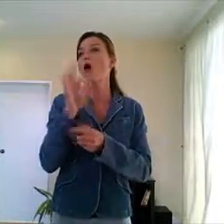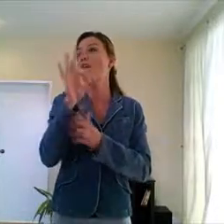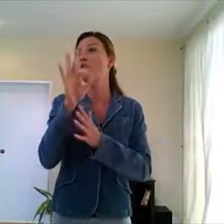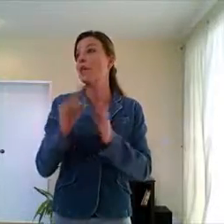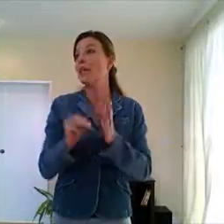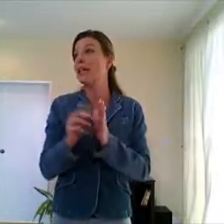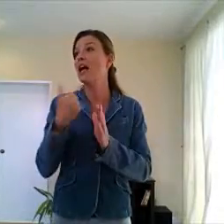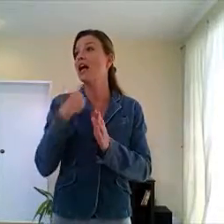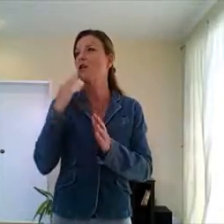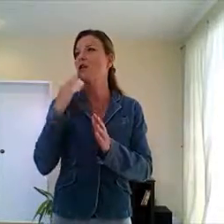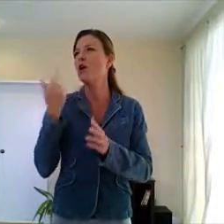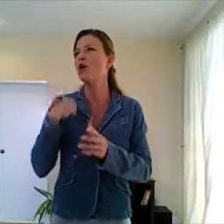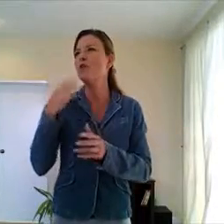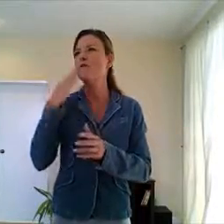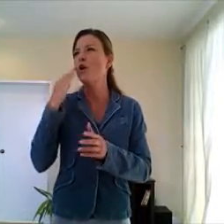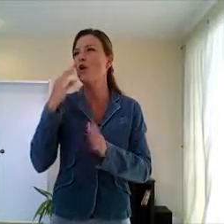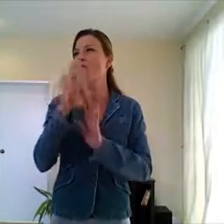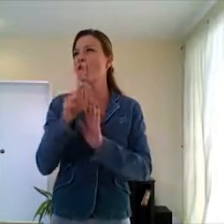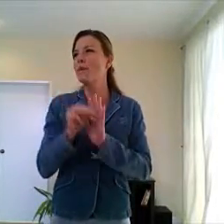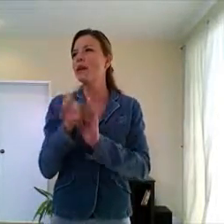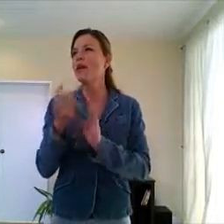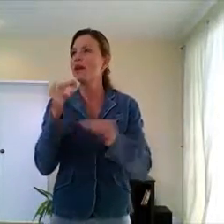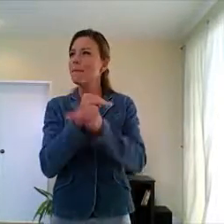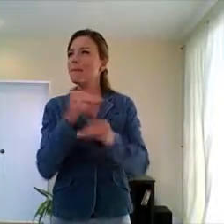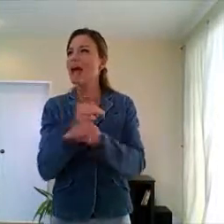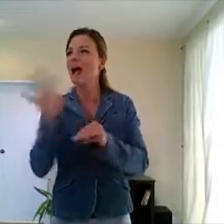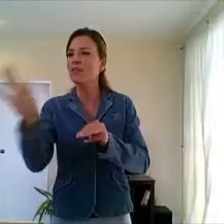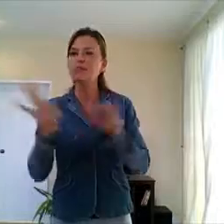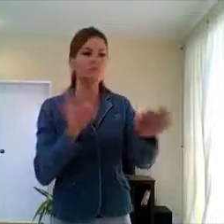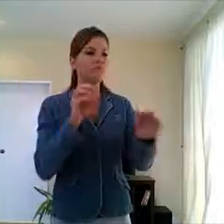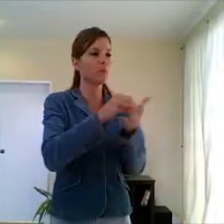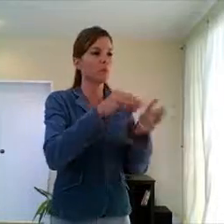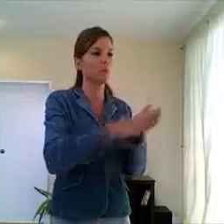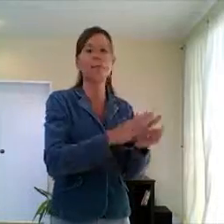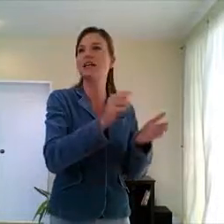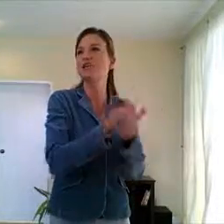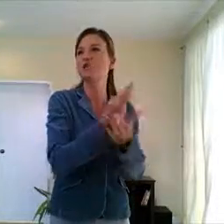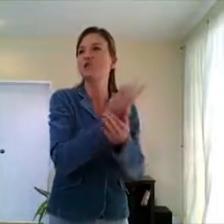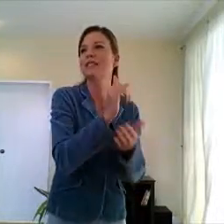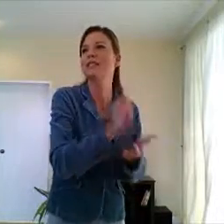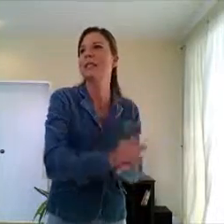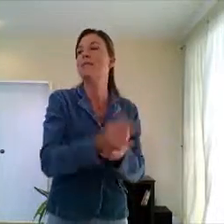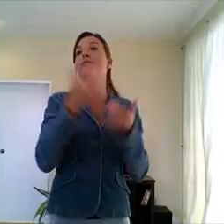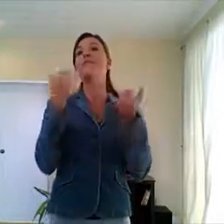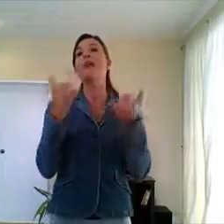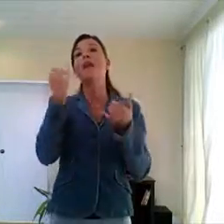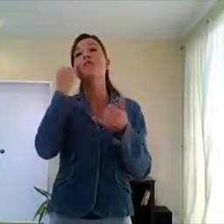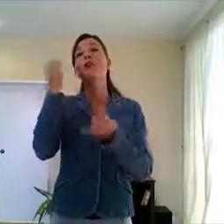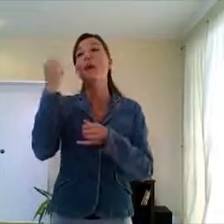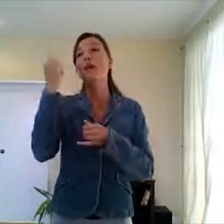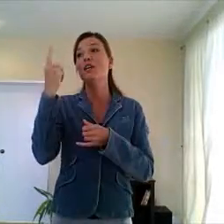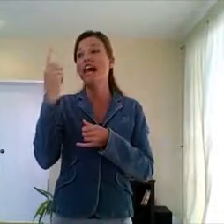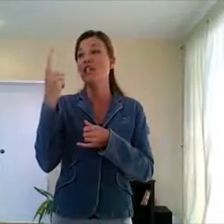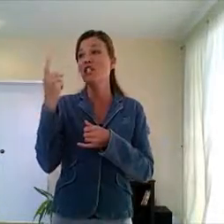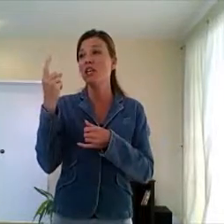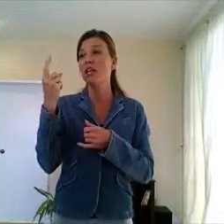chug problems where you just stick stuff in. If you're at comprehension, now you own the information enough that you can explain it in your